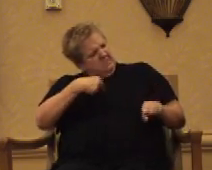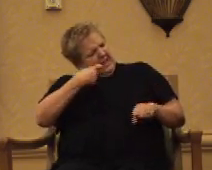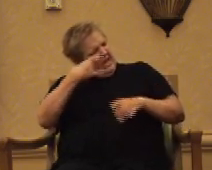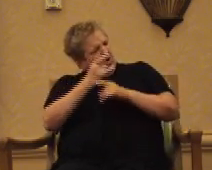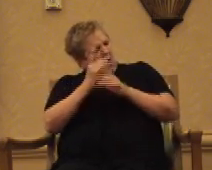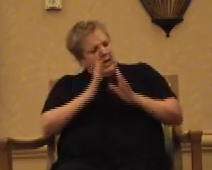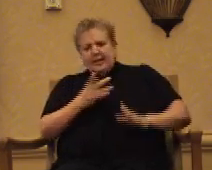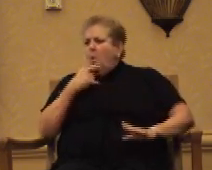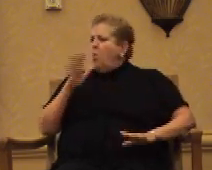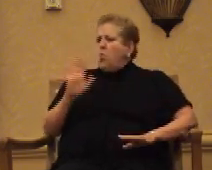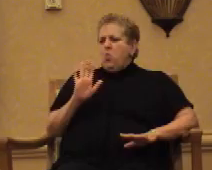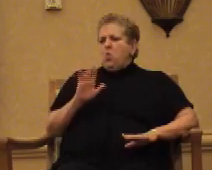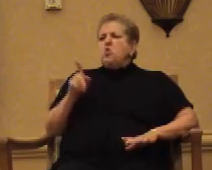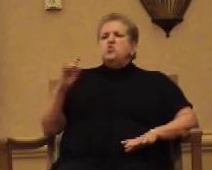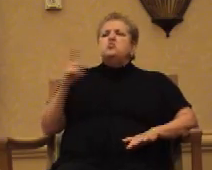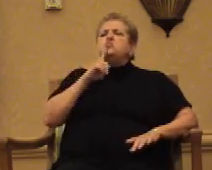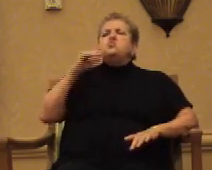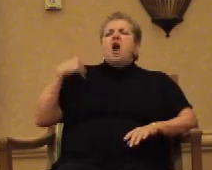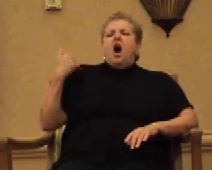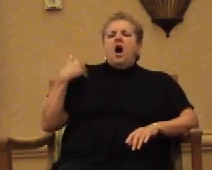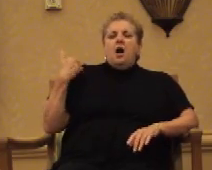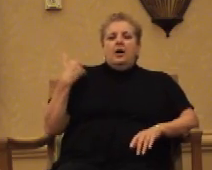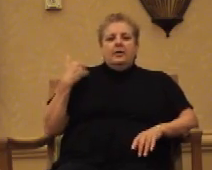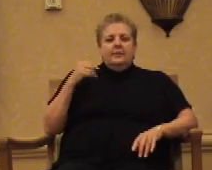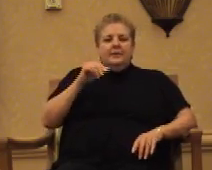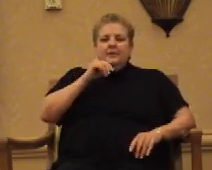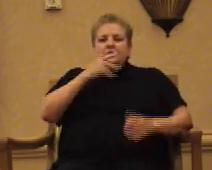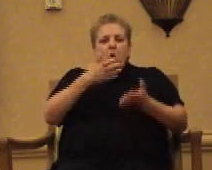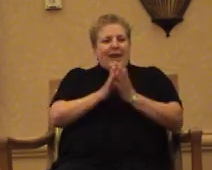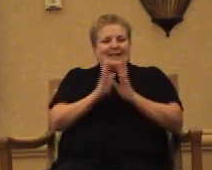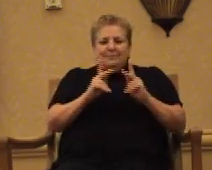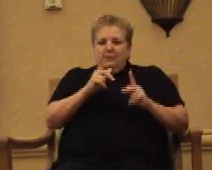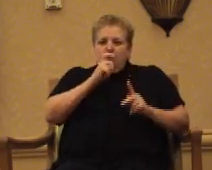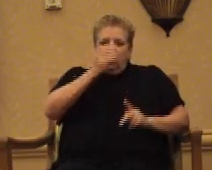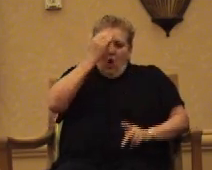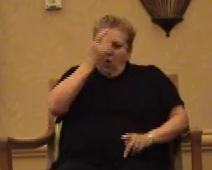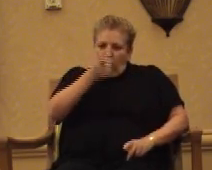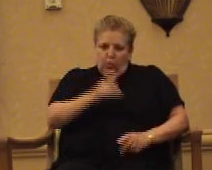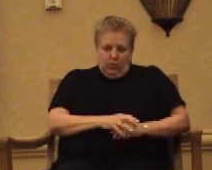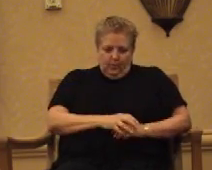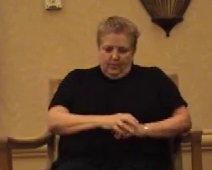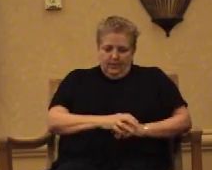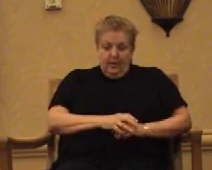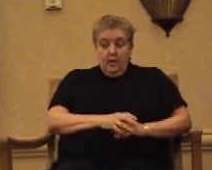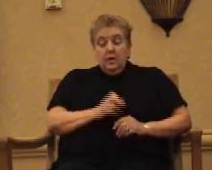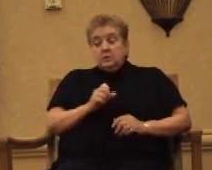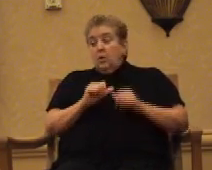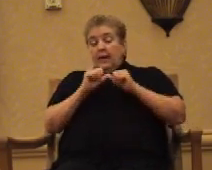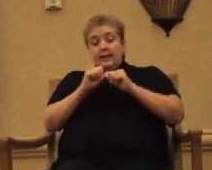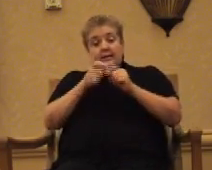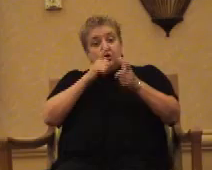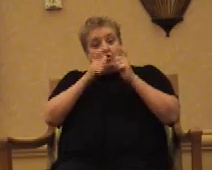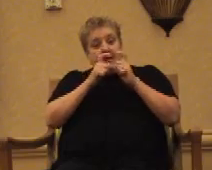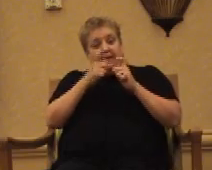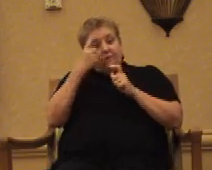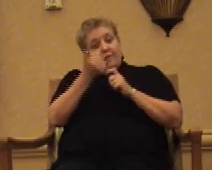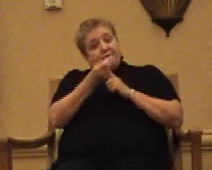young. I said, "Don't ask people who know you." So I drank, and I drank for another few years, and it